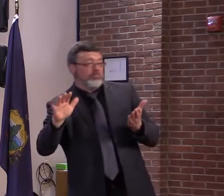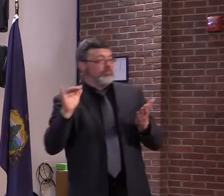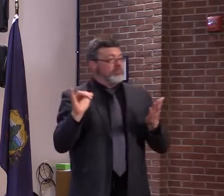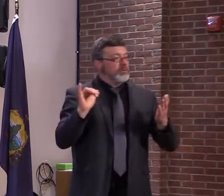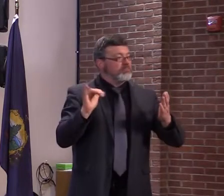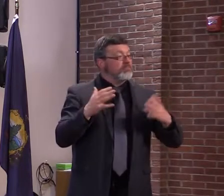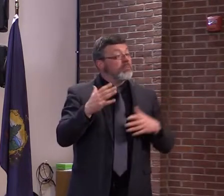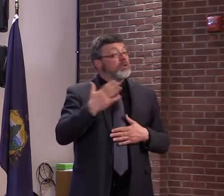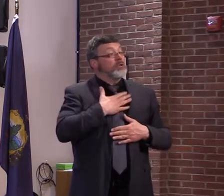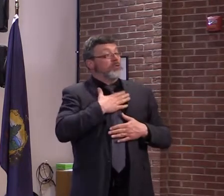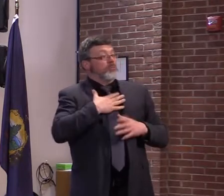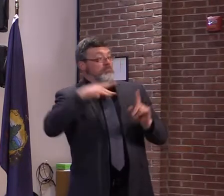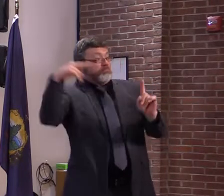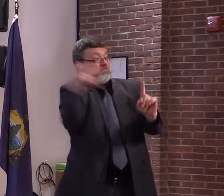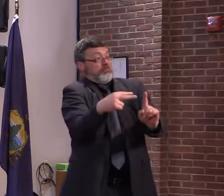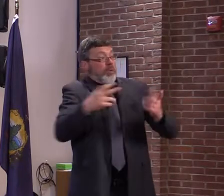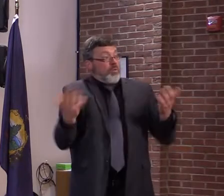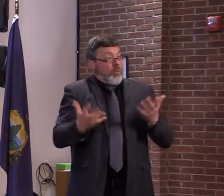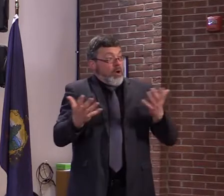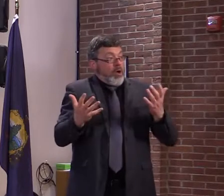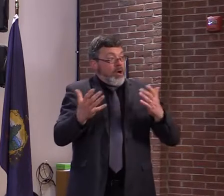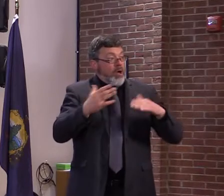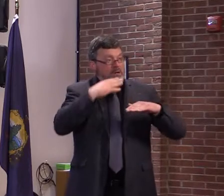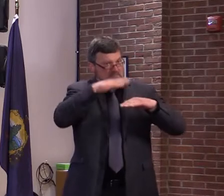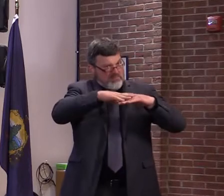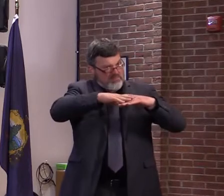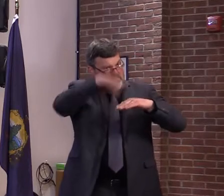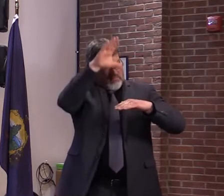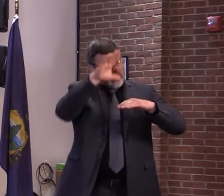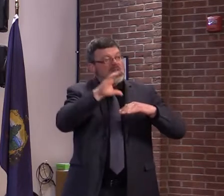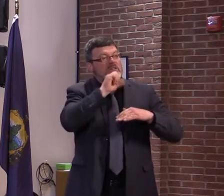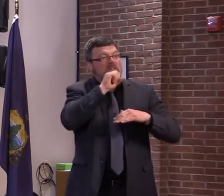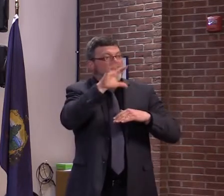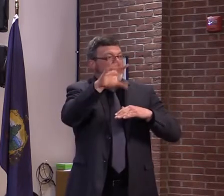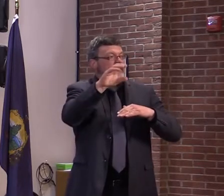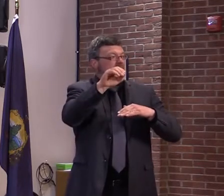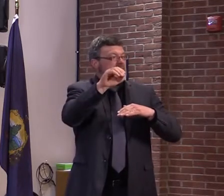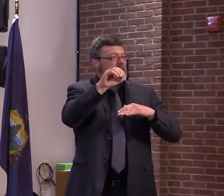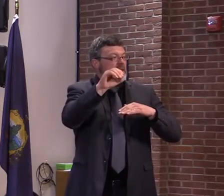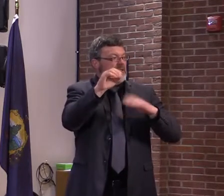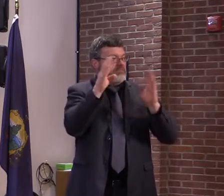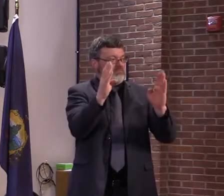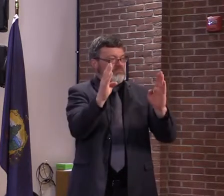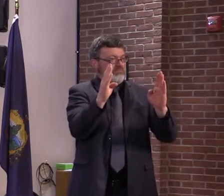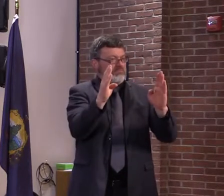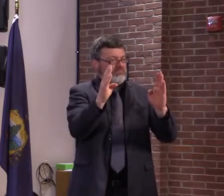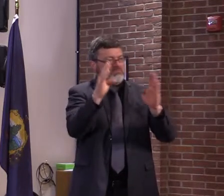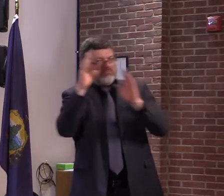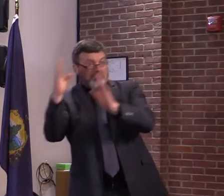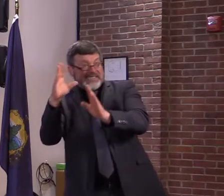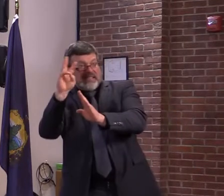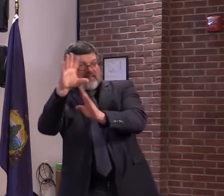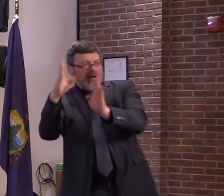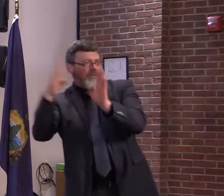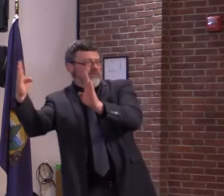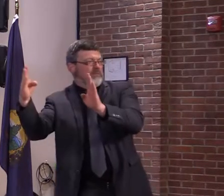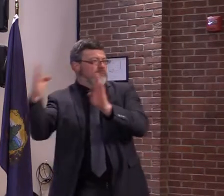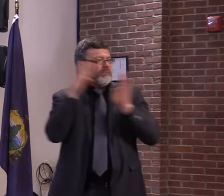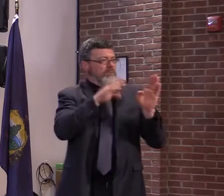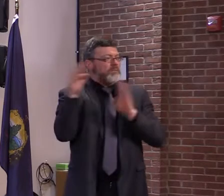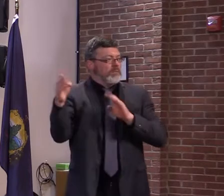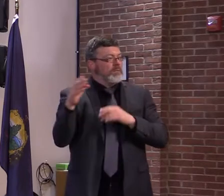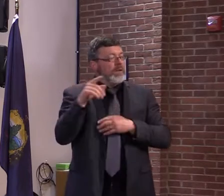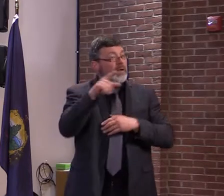to 65 with underlying medical conditions. If you're under age 50, it should be